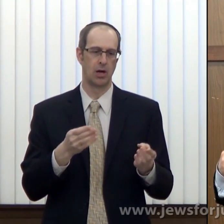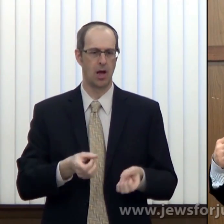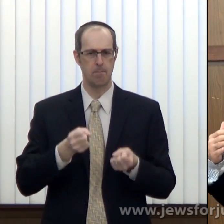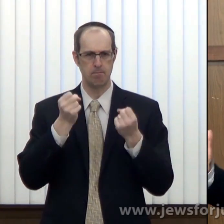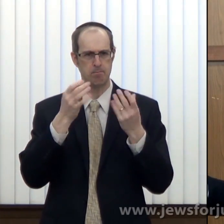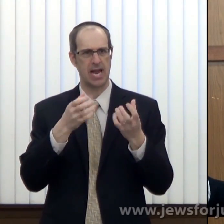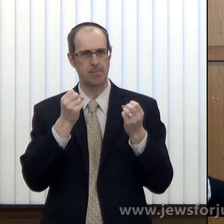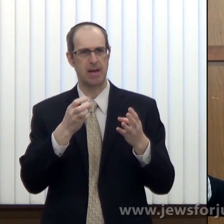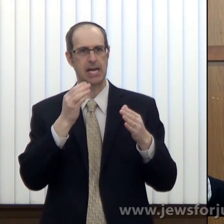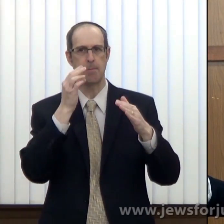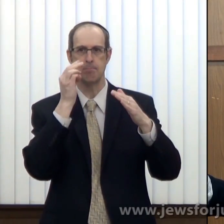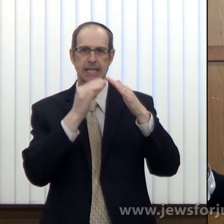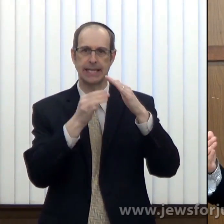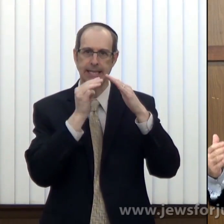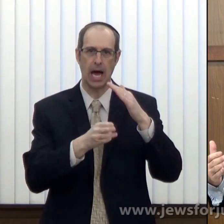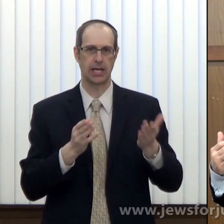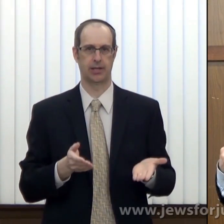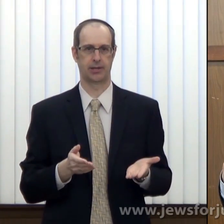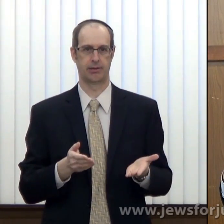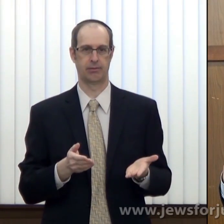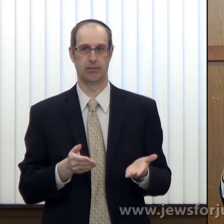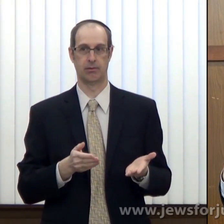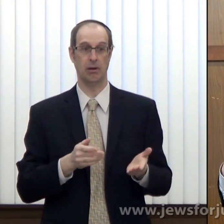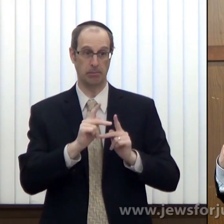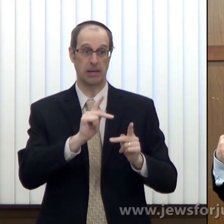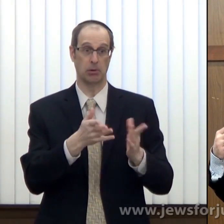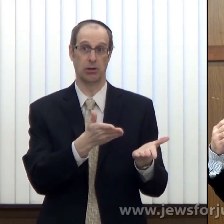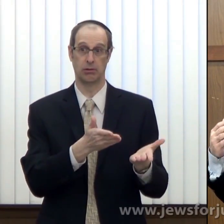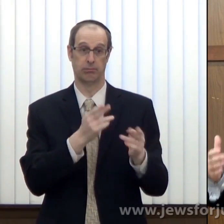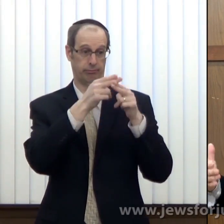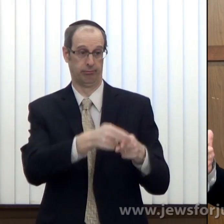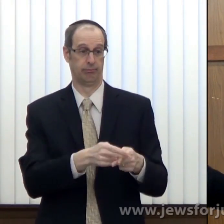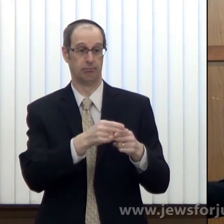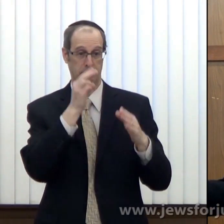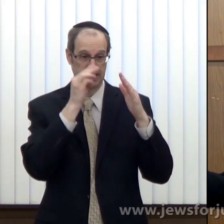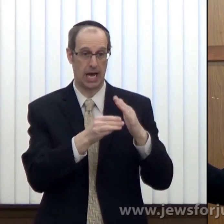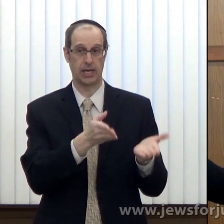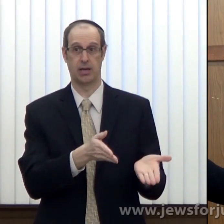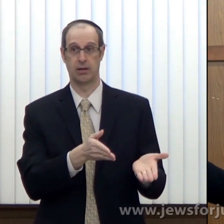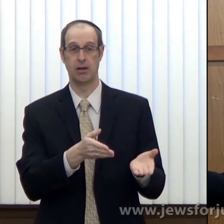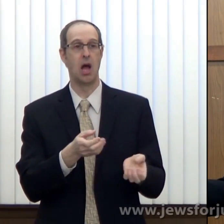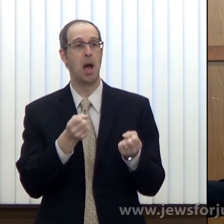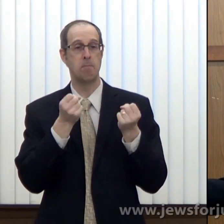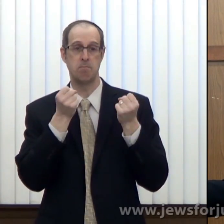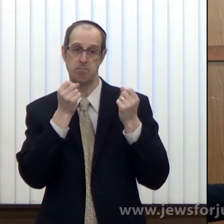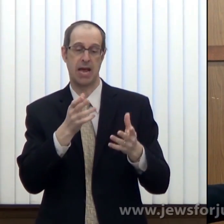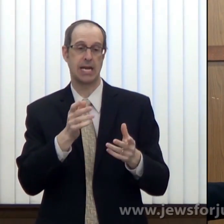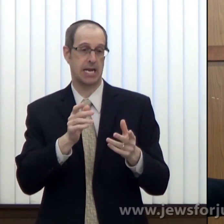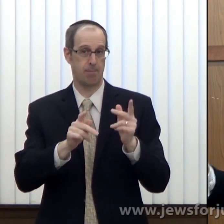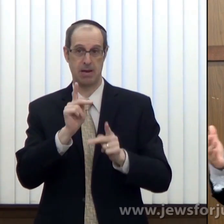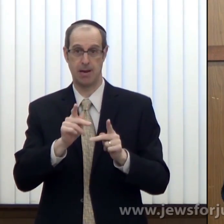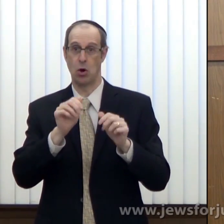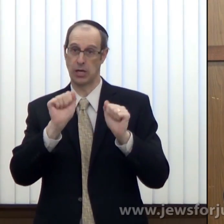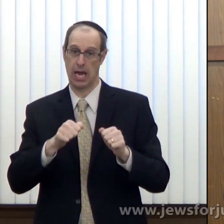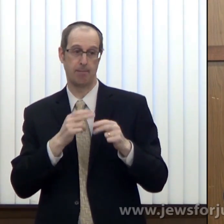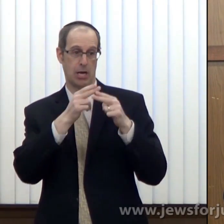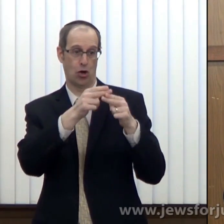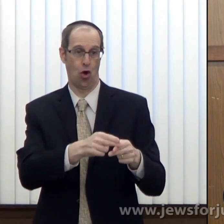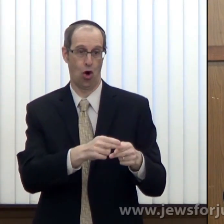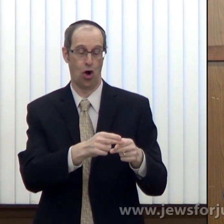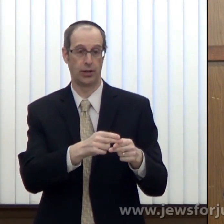many messiahs. That's an important thing to understand. There are many people who could be called a